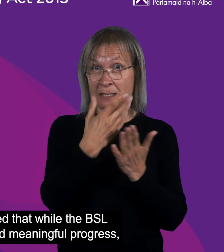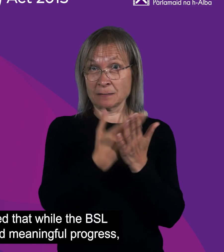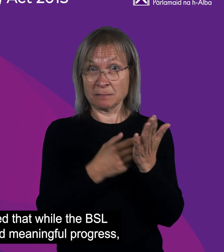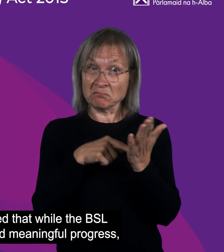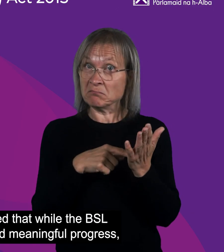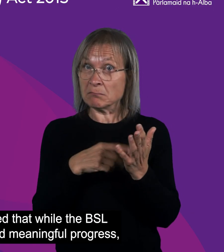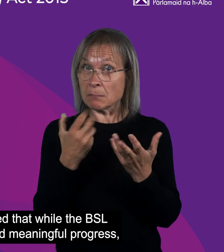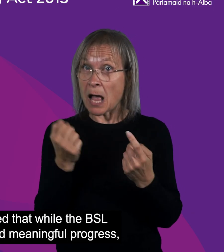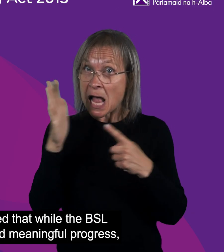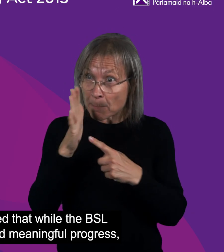remain.